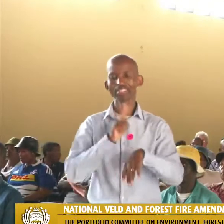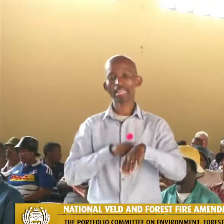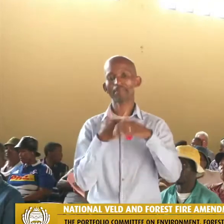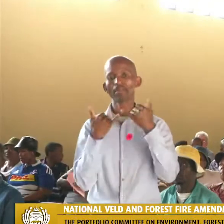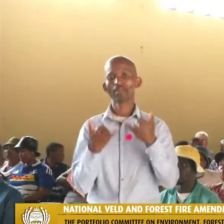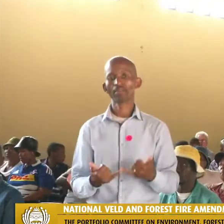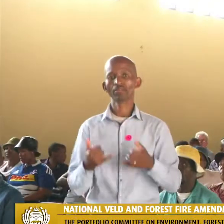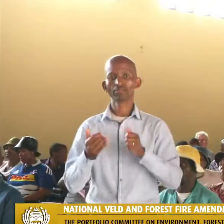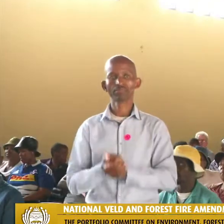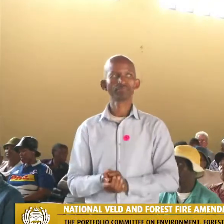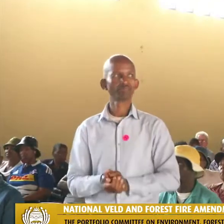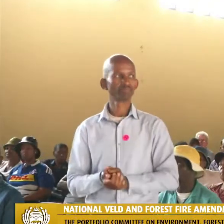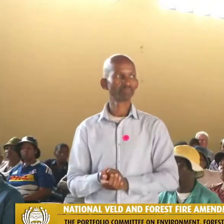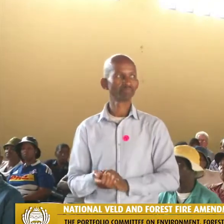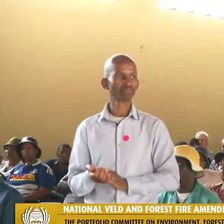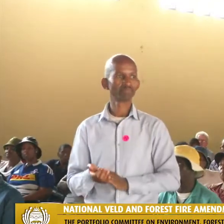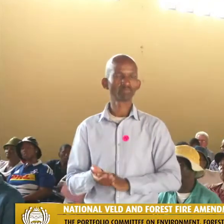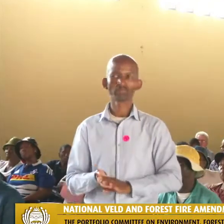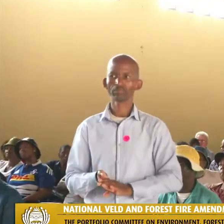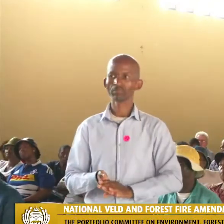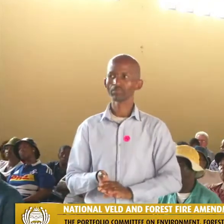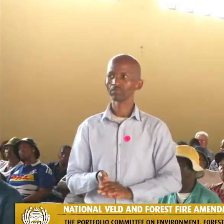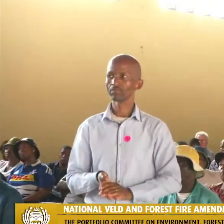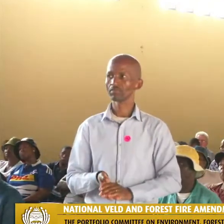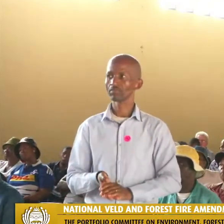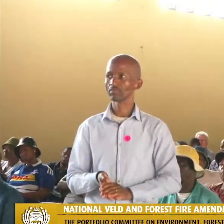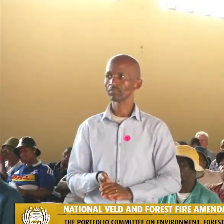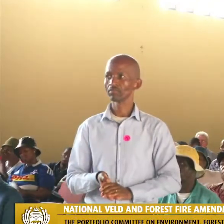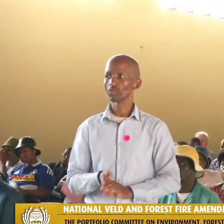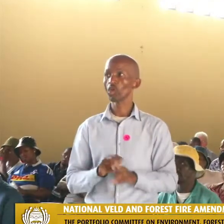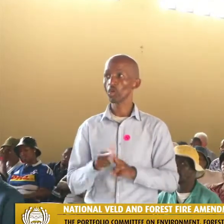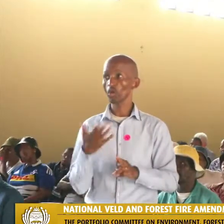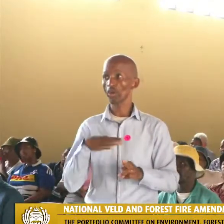Me jaanong re tlile go gagamala malebana le kgang ya nako.